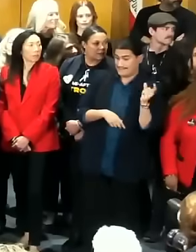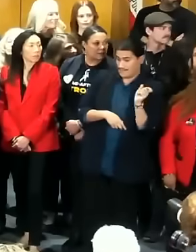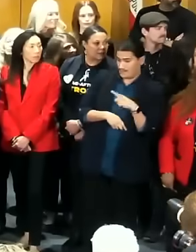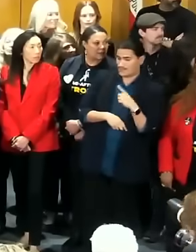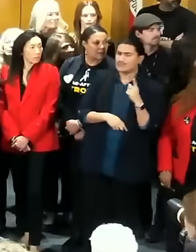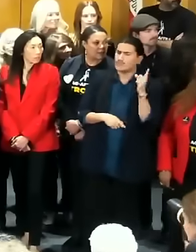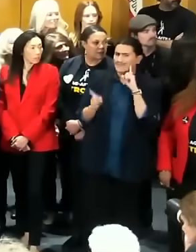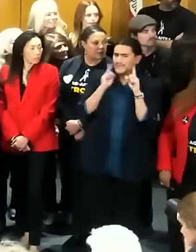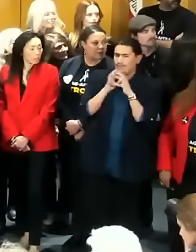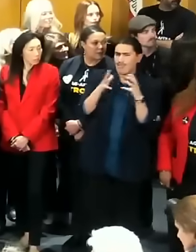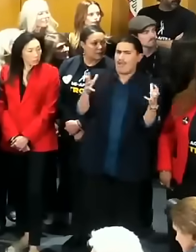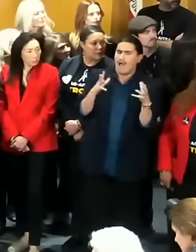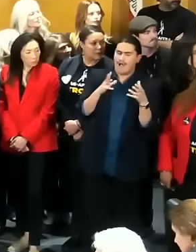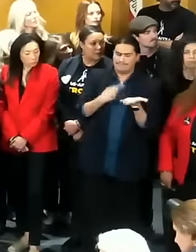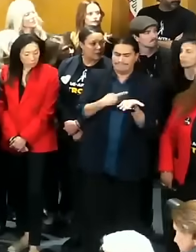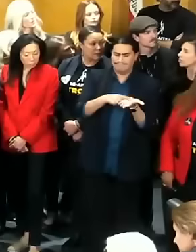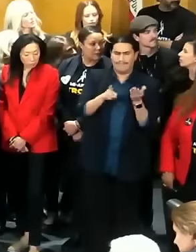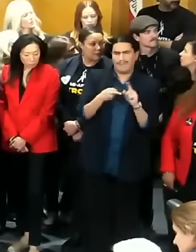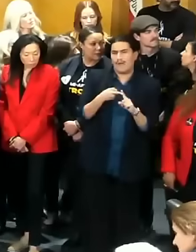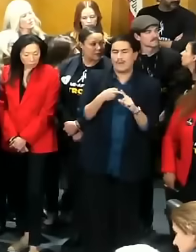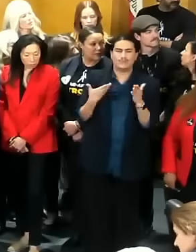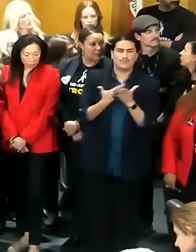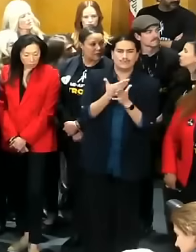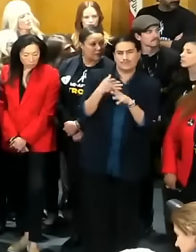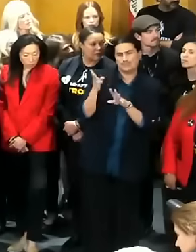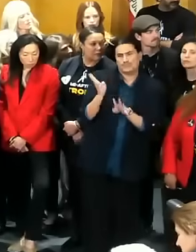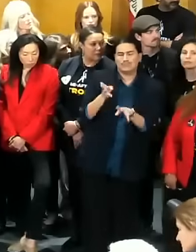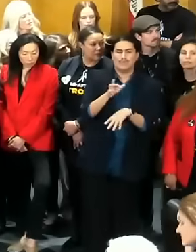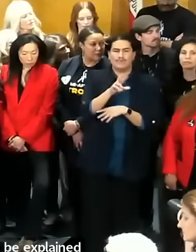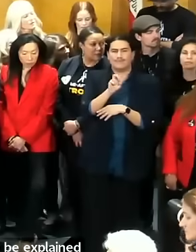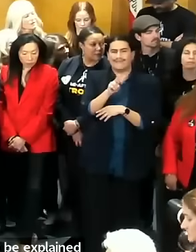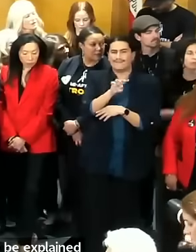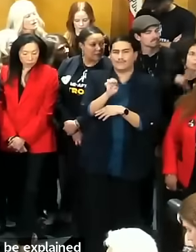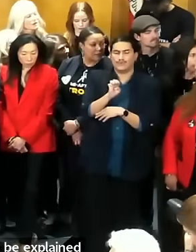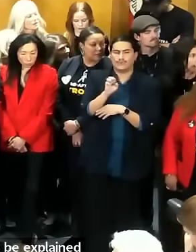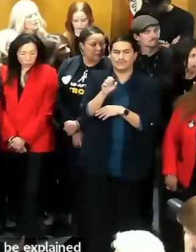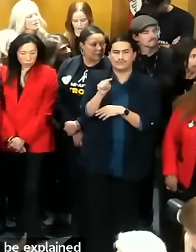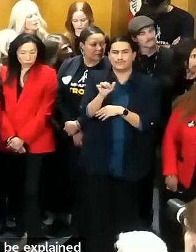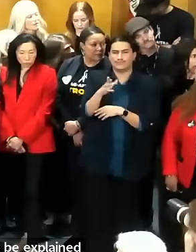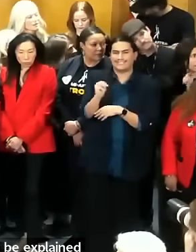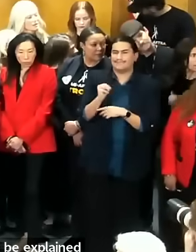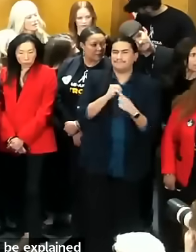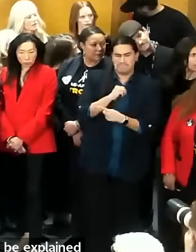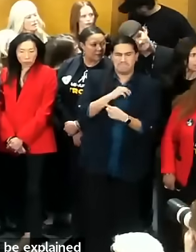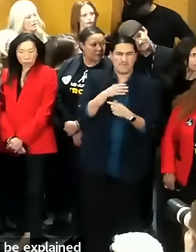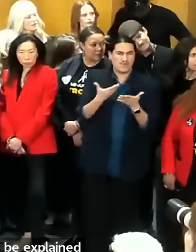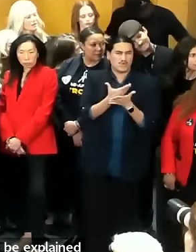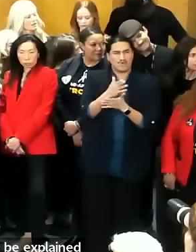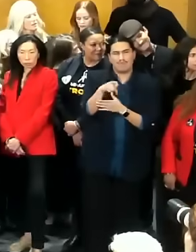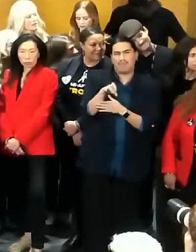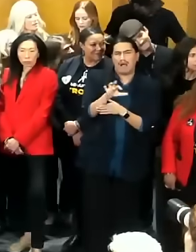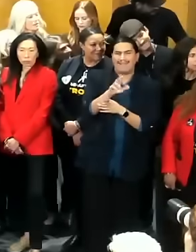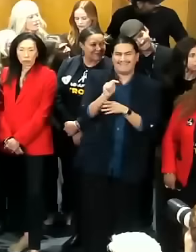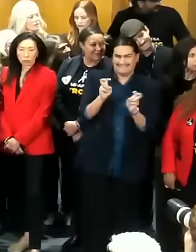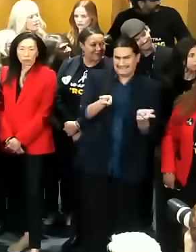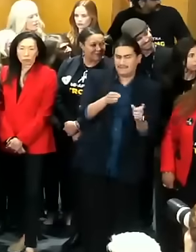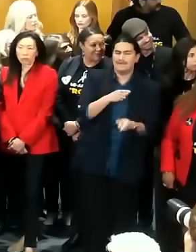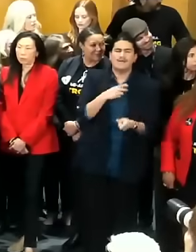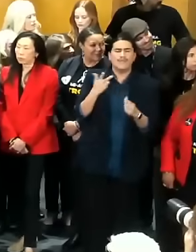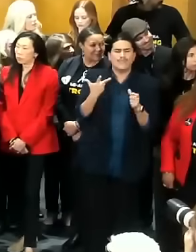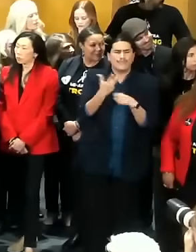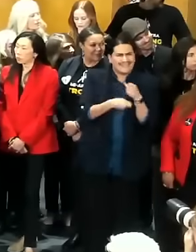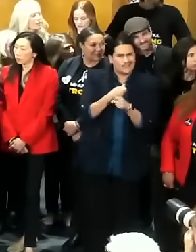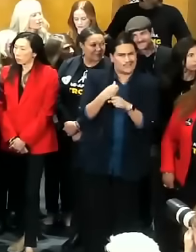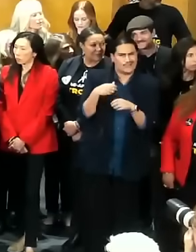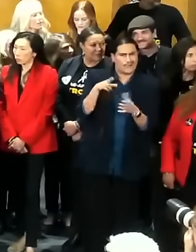a lot of figures about this this new revenue stream, or as Fran called it, the new pocket. Numbers like $120 million over the 3-year contract. Can you